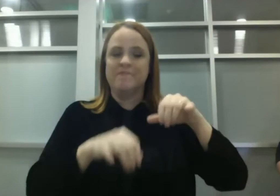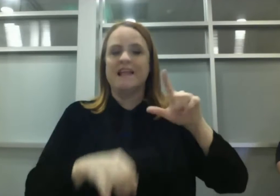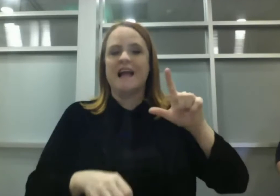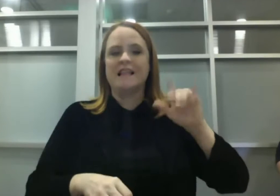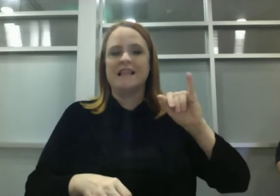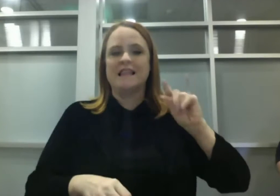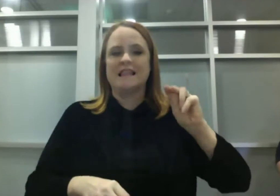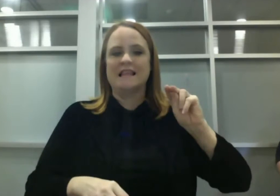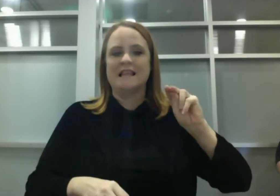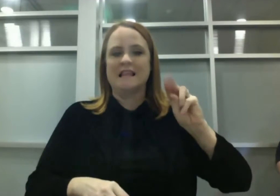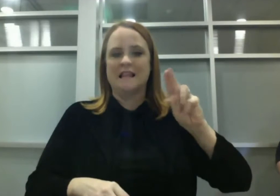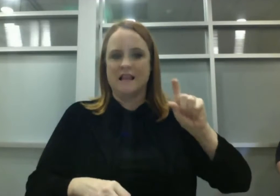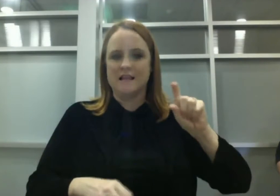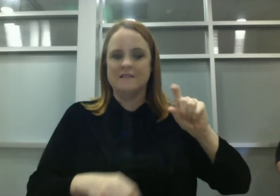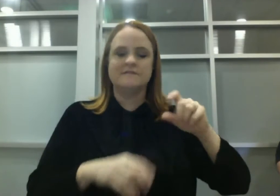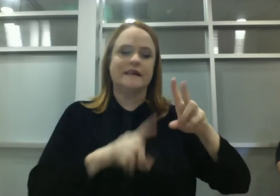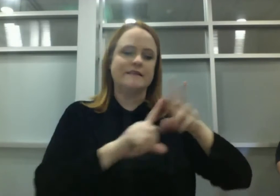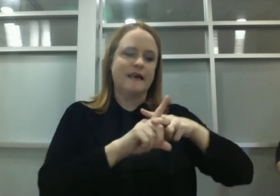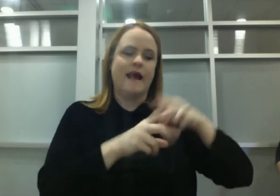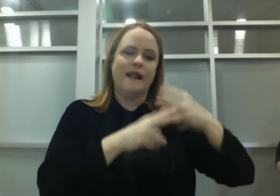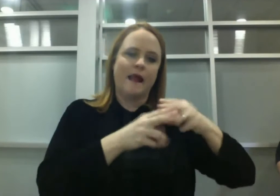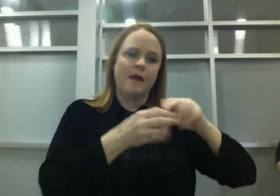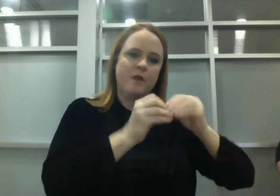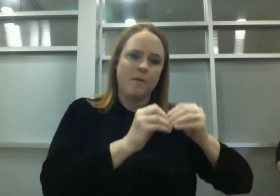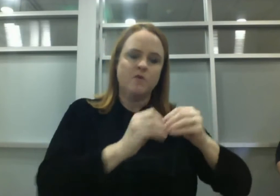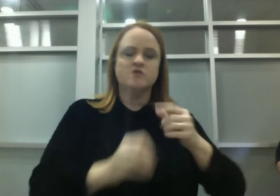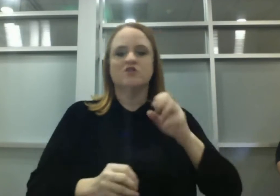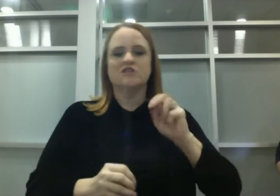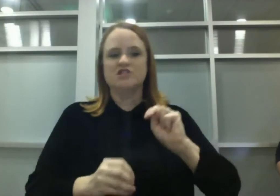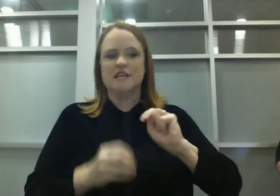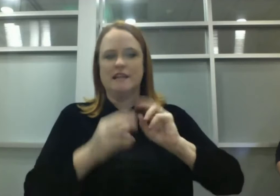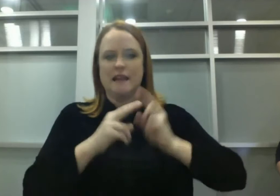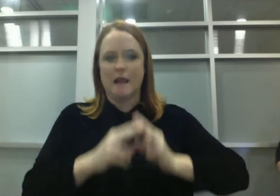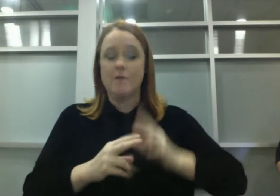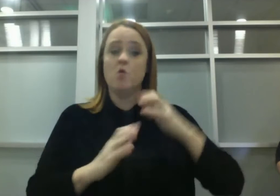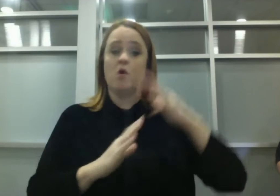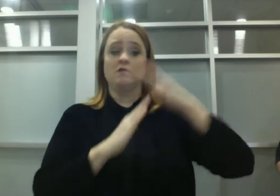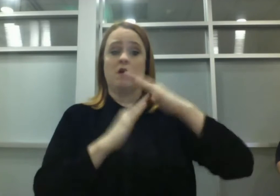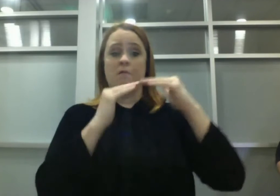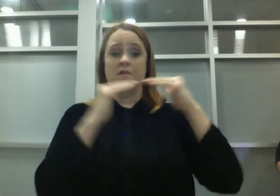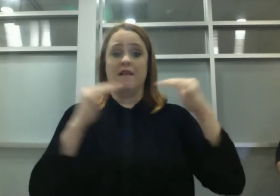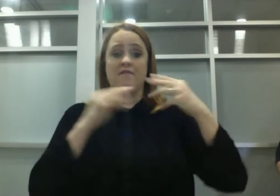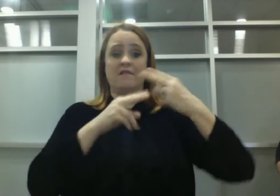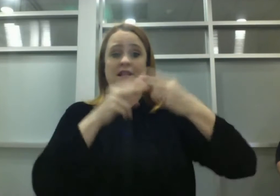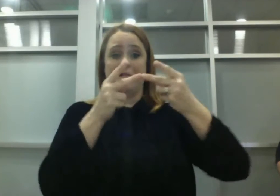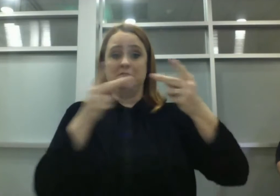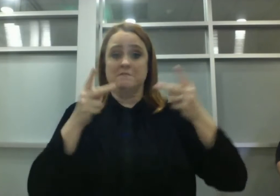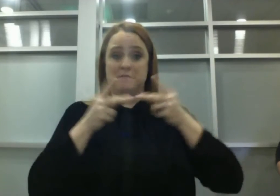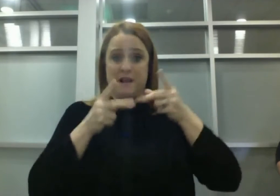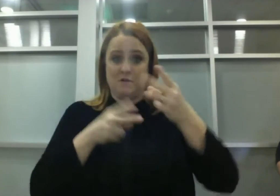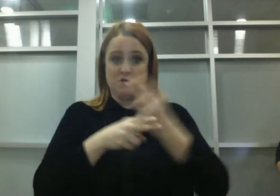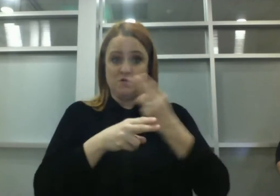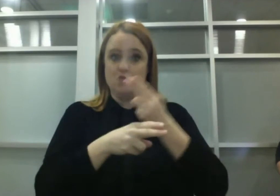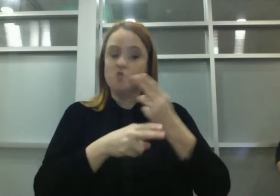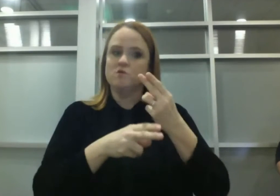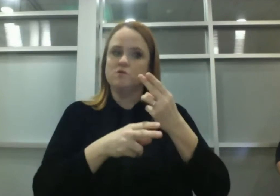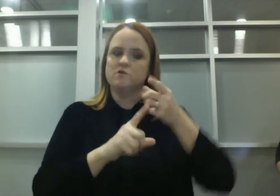or gem naming, you want the top level namespace you use to be the name of your hex package. You don't want